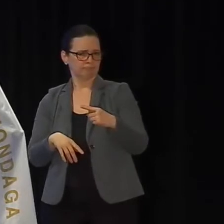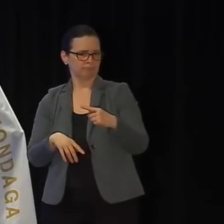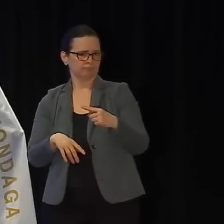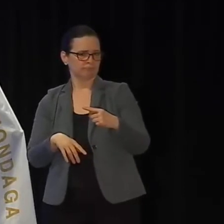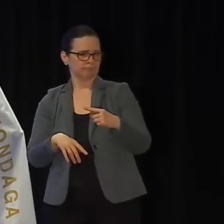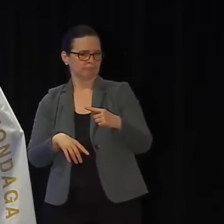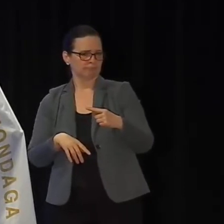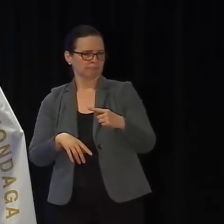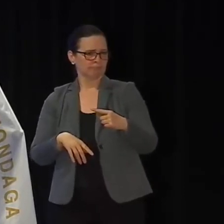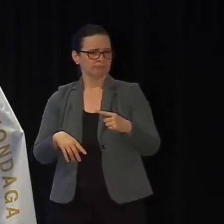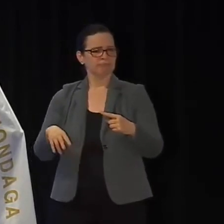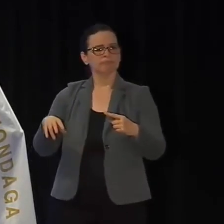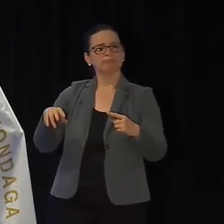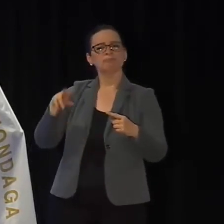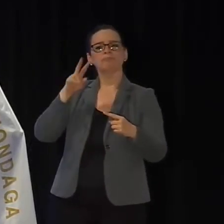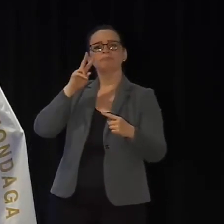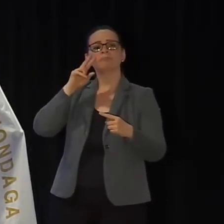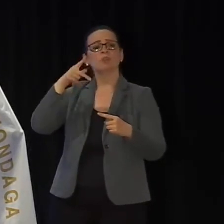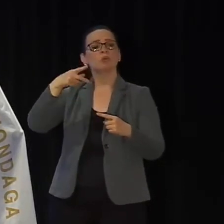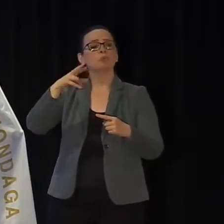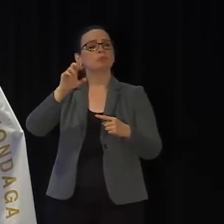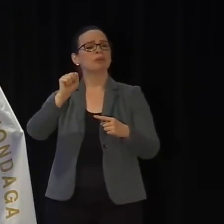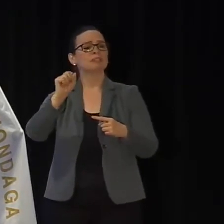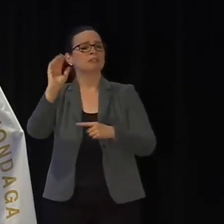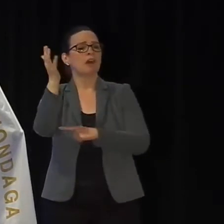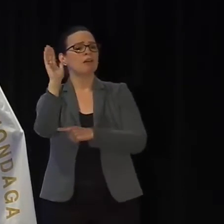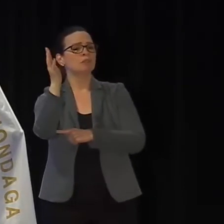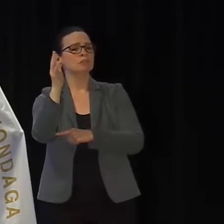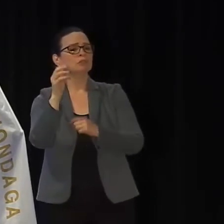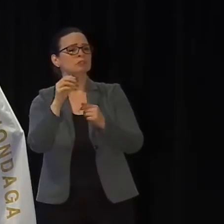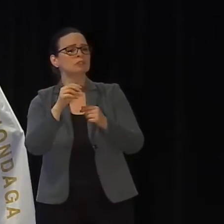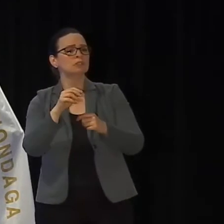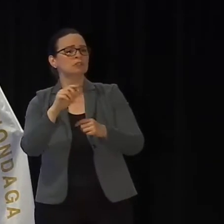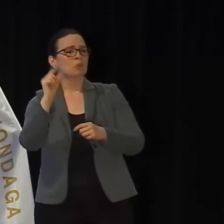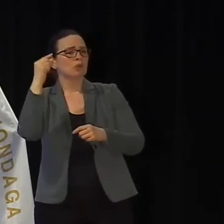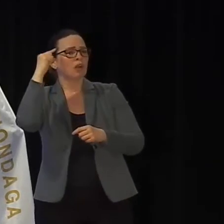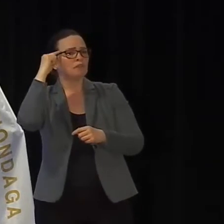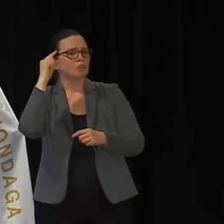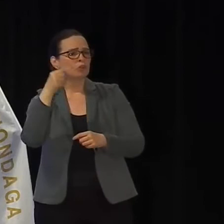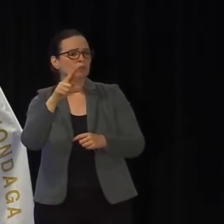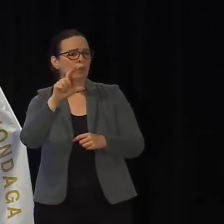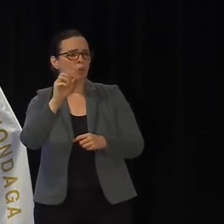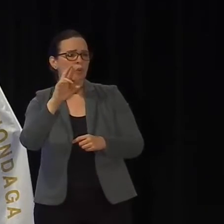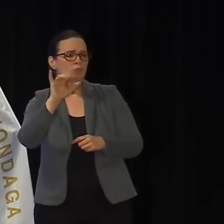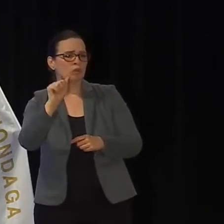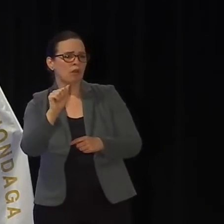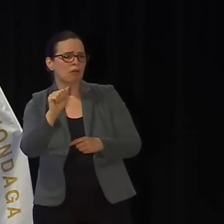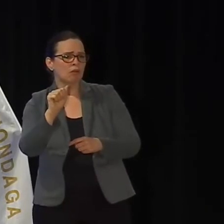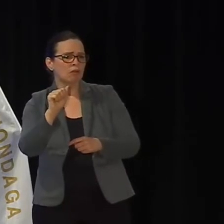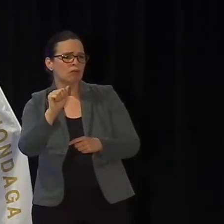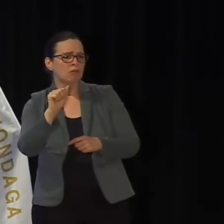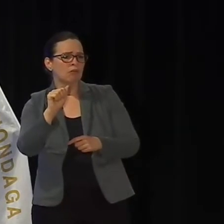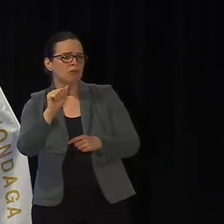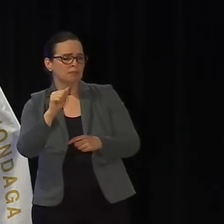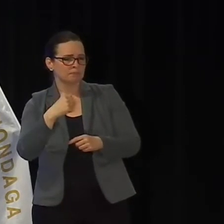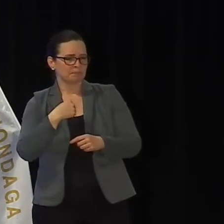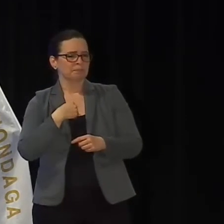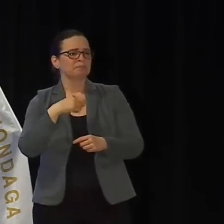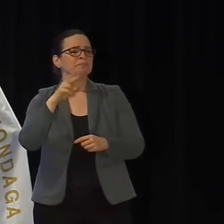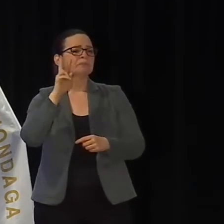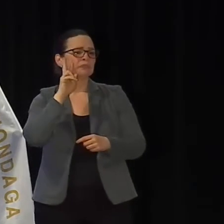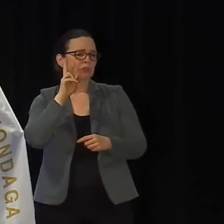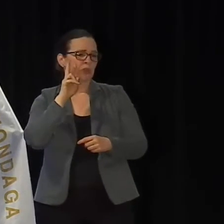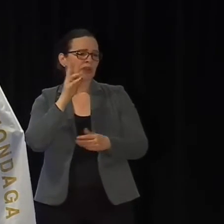I saw a little bit of it. Then the main event at 3 o'clock was about to start, so I had to come over